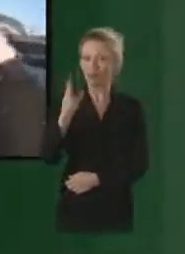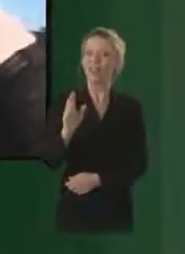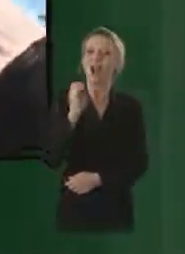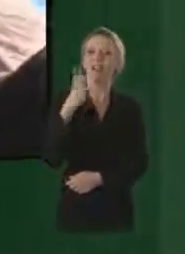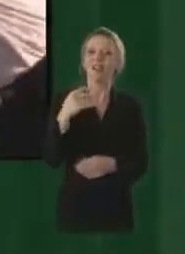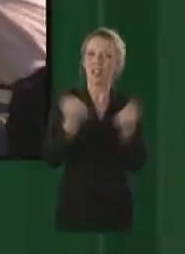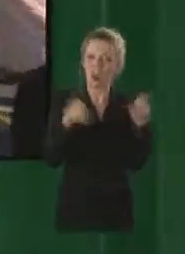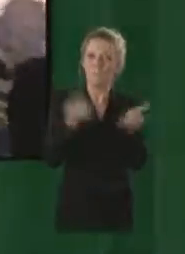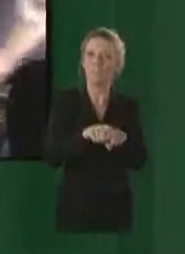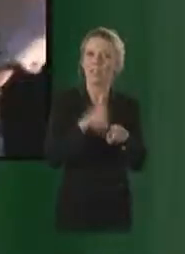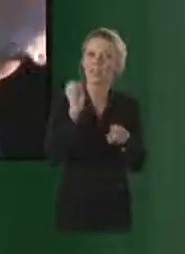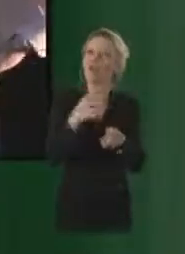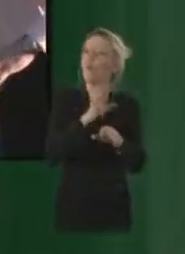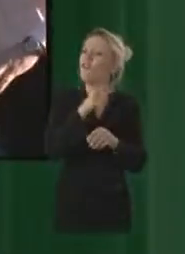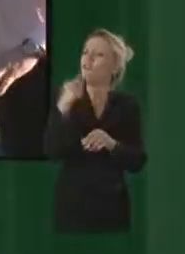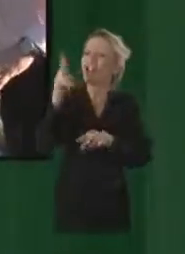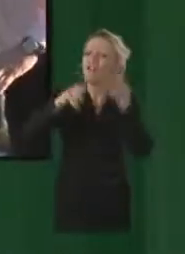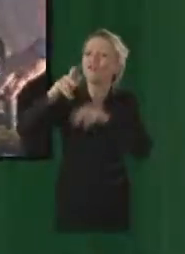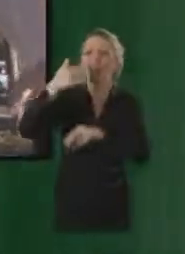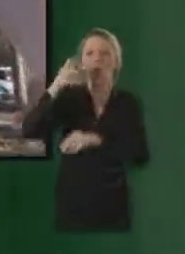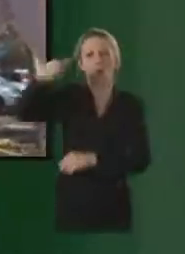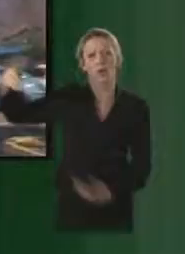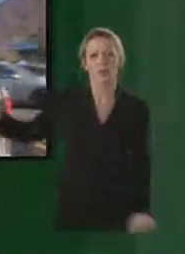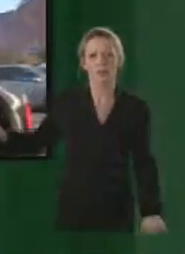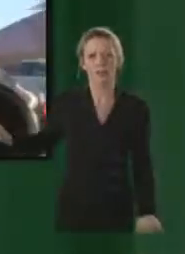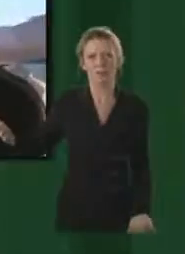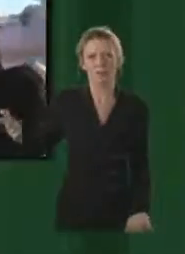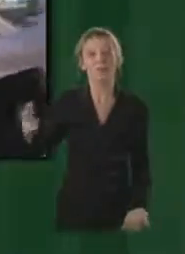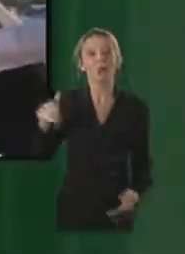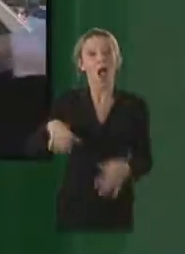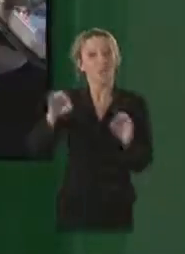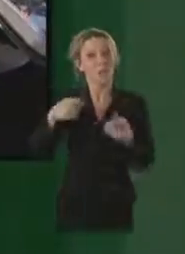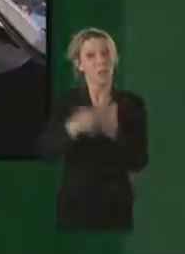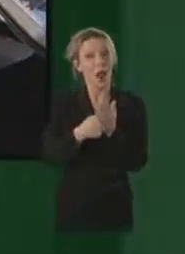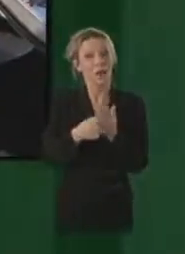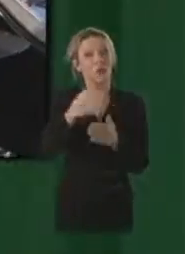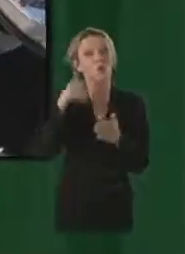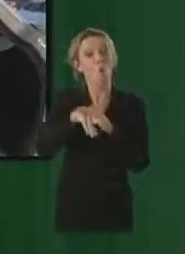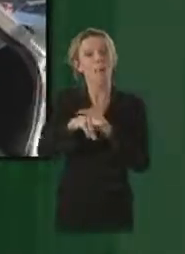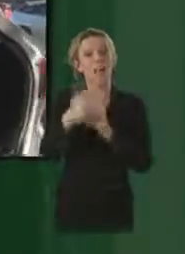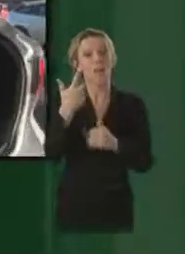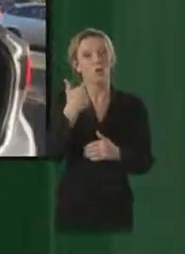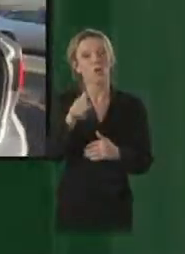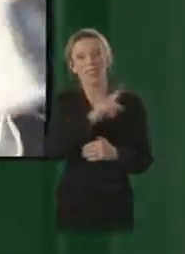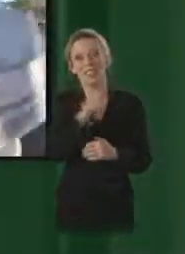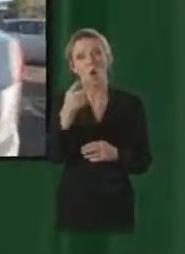car for daily use by a broad client base. That's also reflected in its entry-level price of under 23,000 euros.